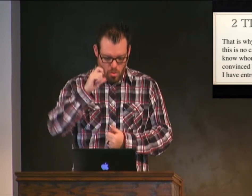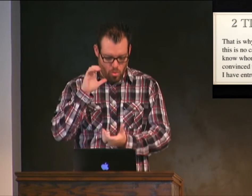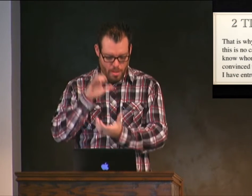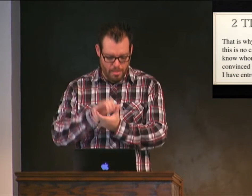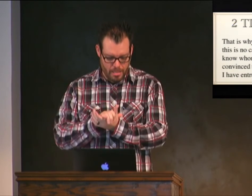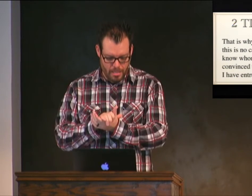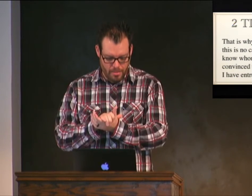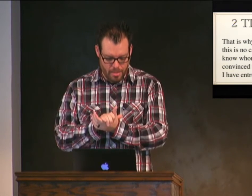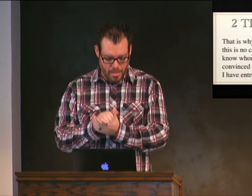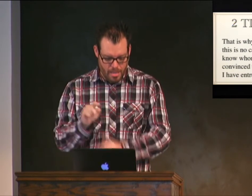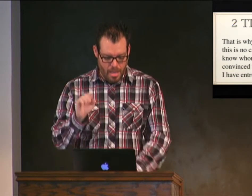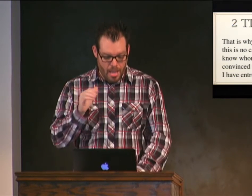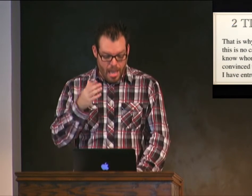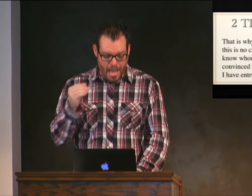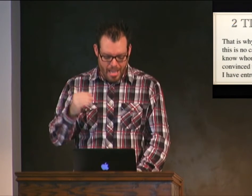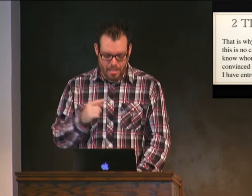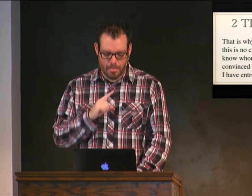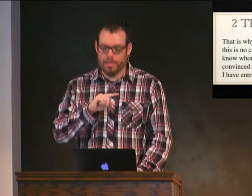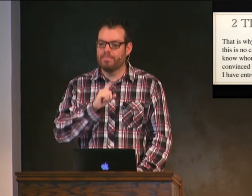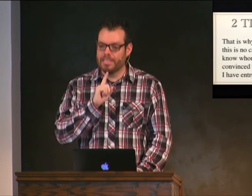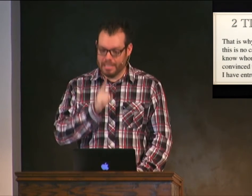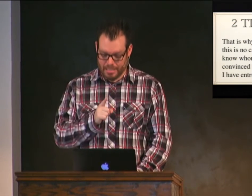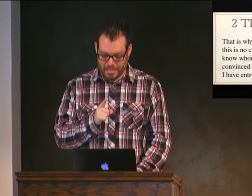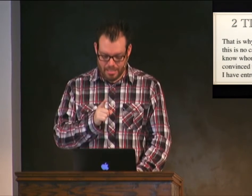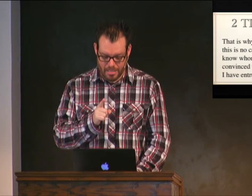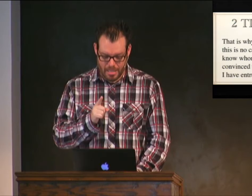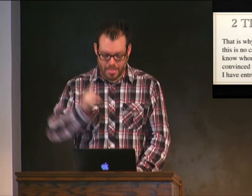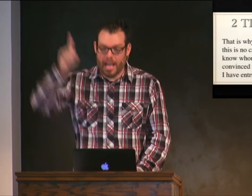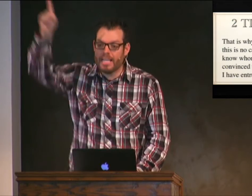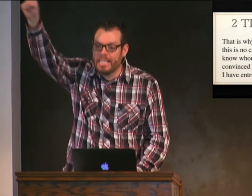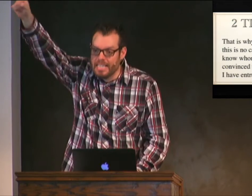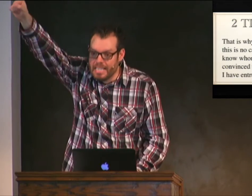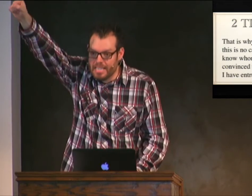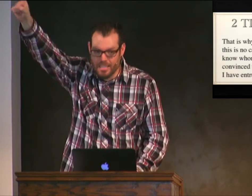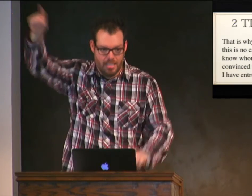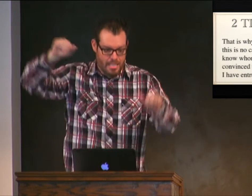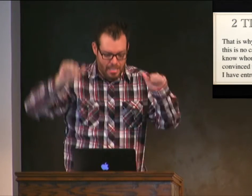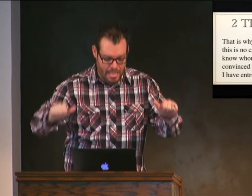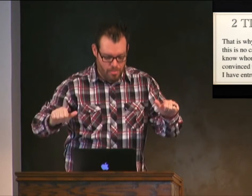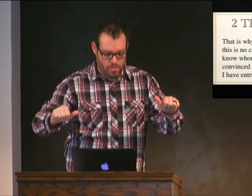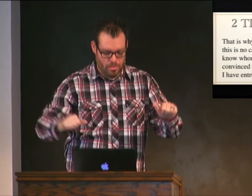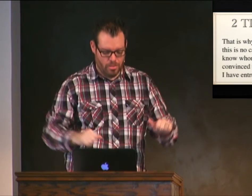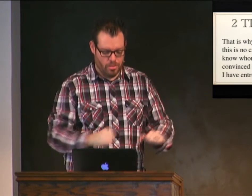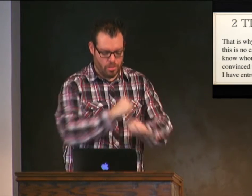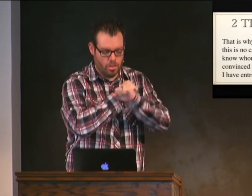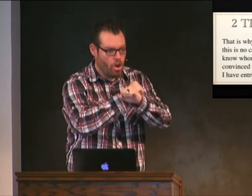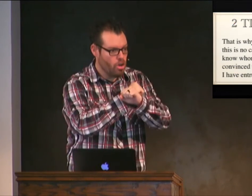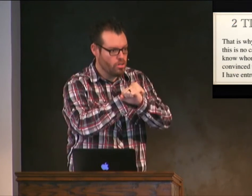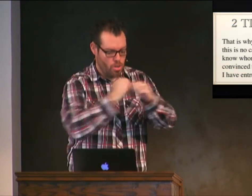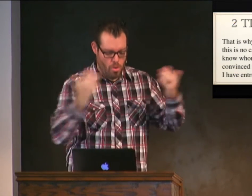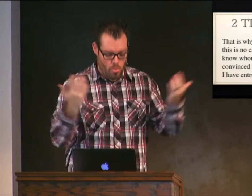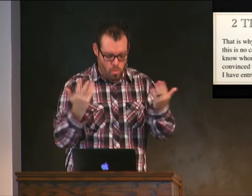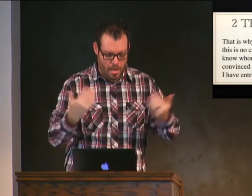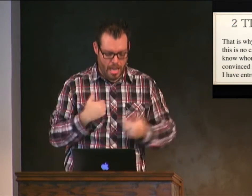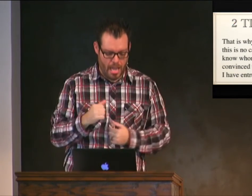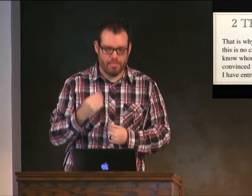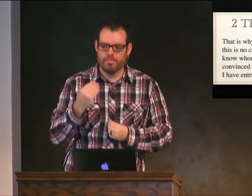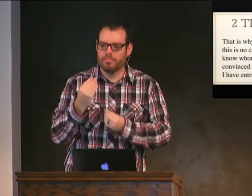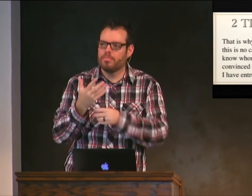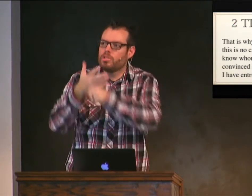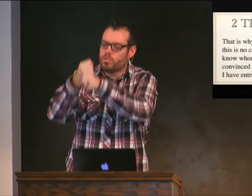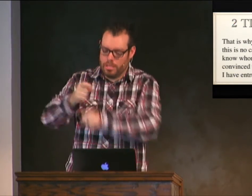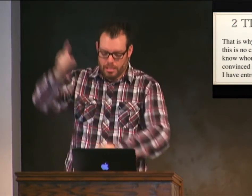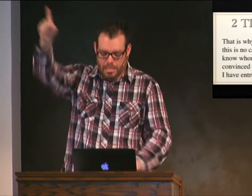know who I believe and am convinced that he is able to guard what I